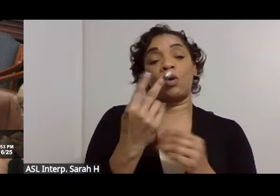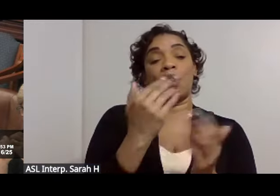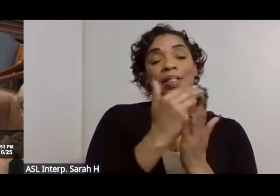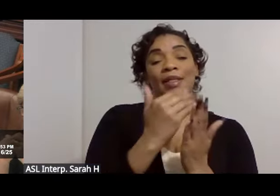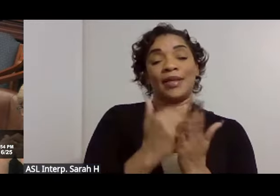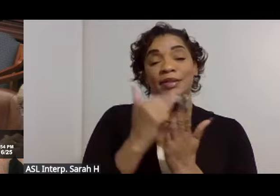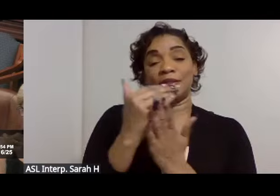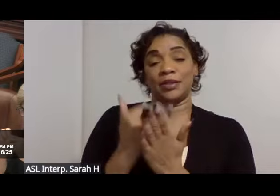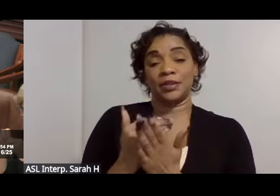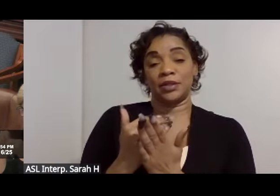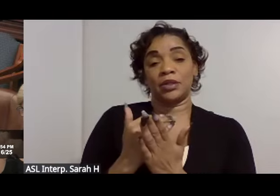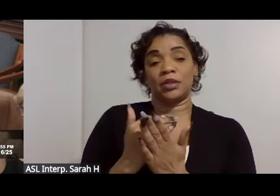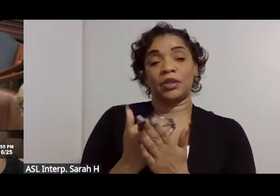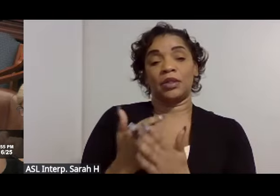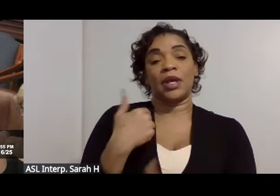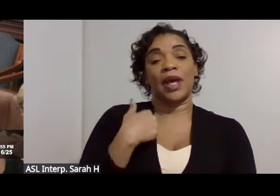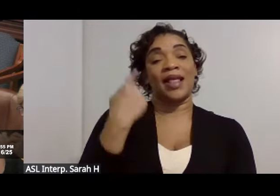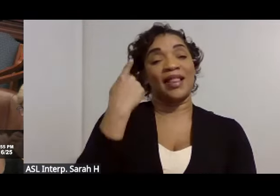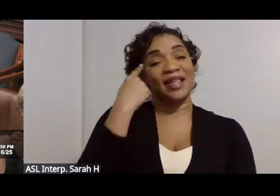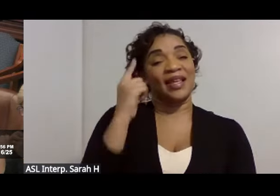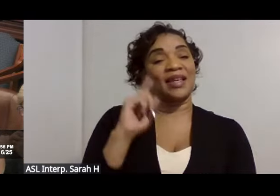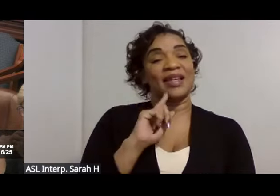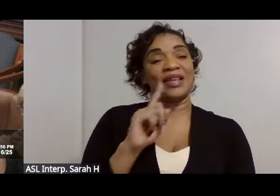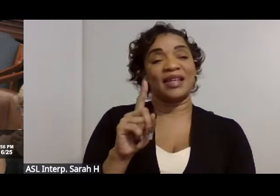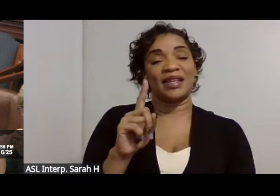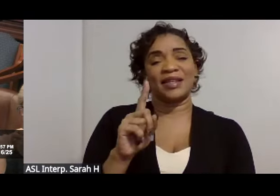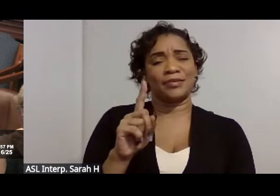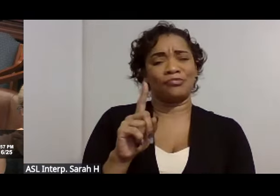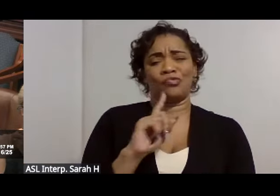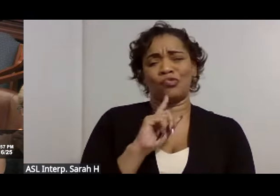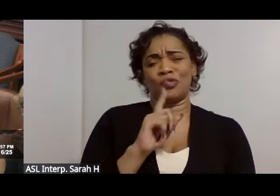I think completely fairly reflects